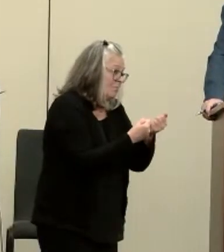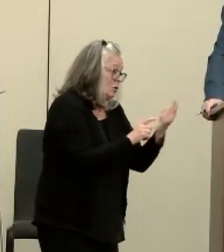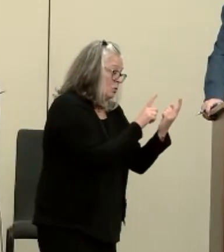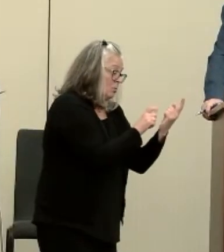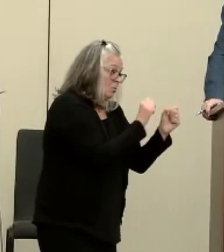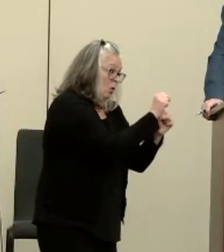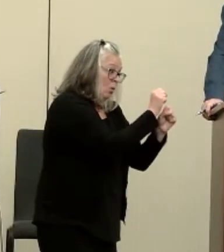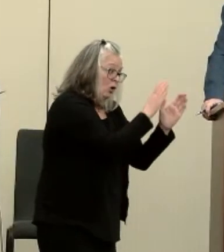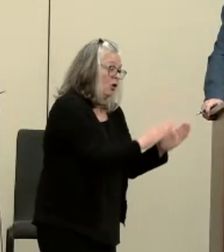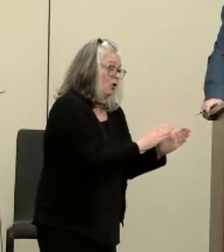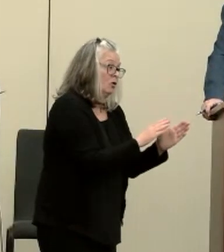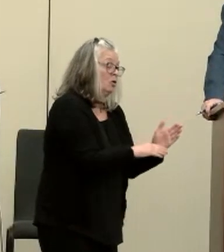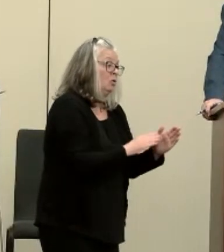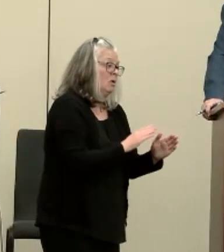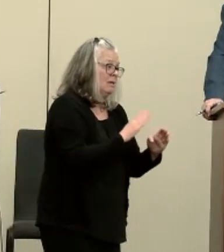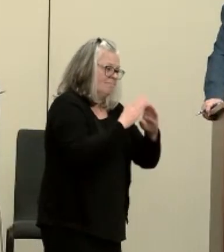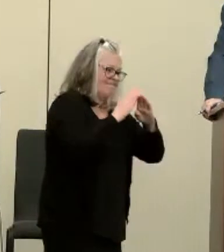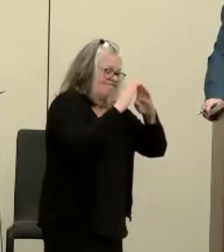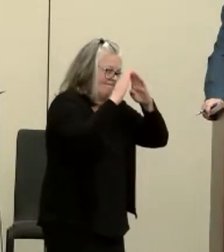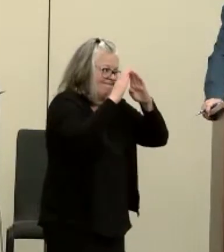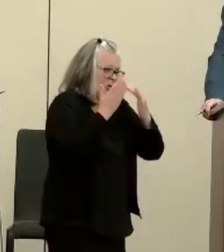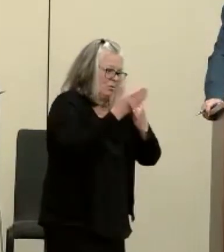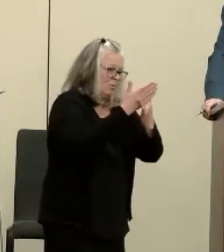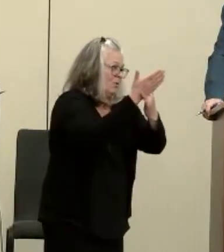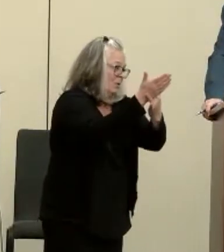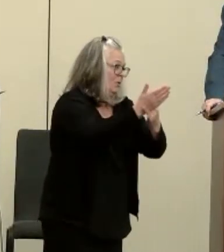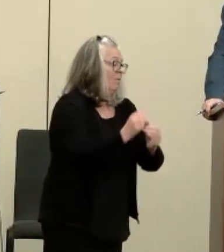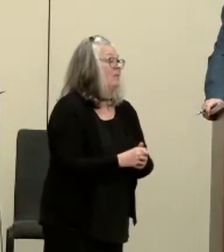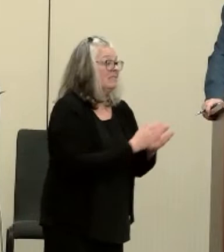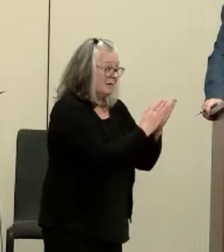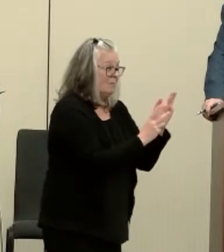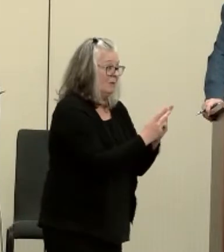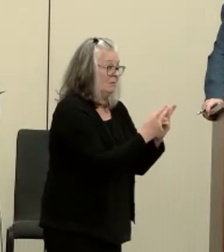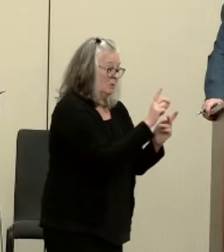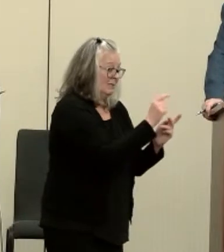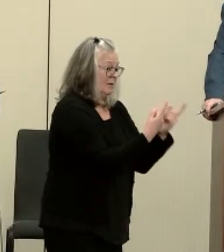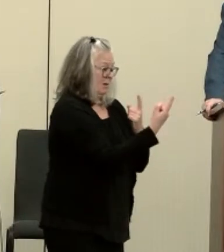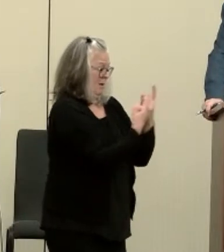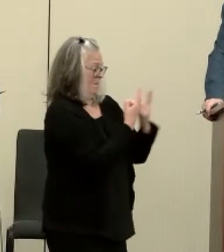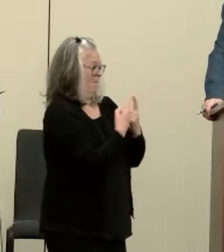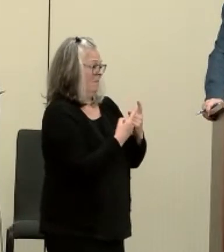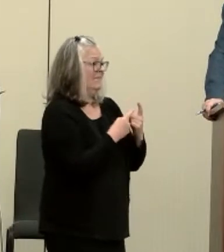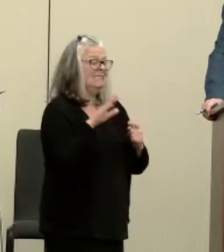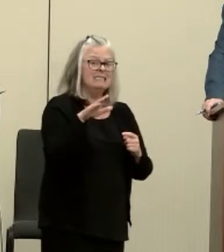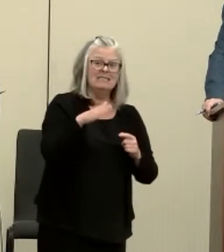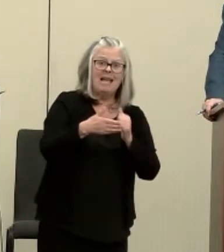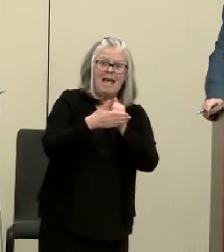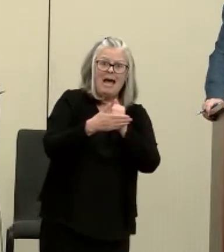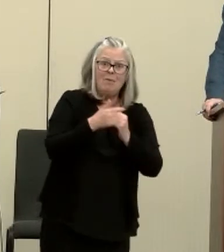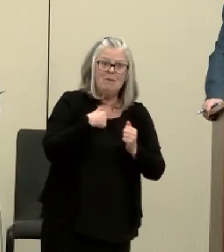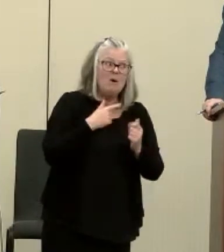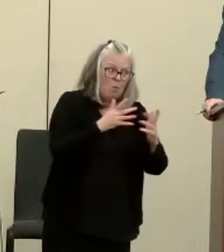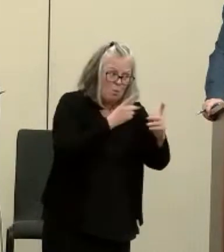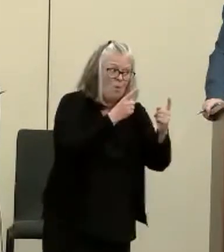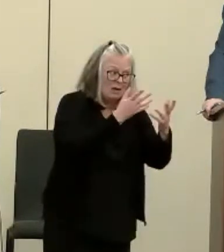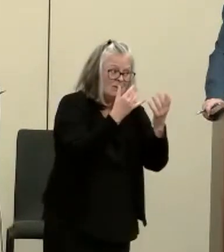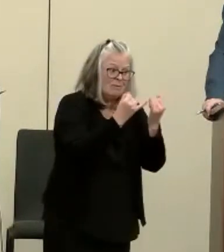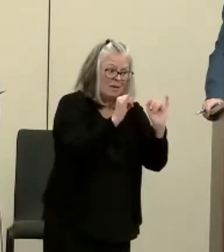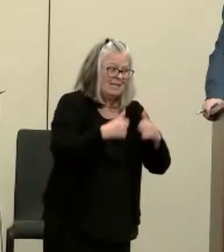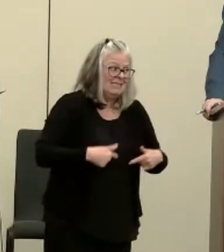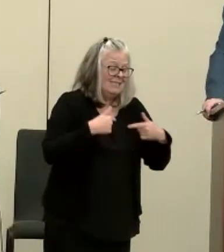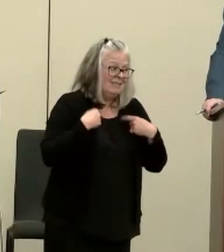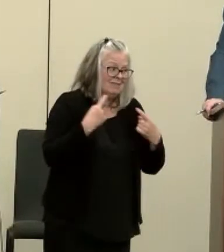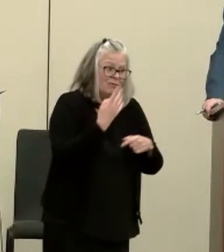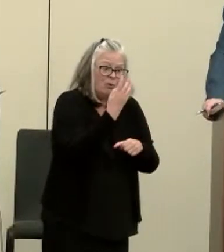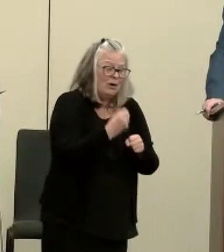bureaucracies. I've had folks with disabilities come to me asking me to help them. They've been seeking to live independently for over